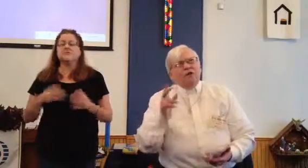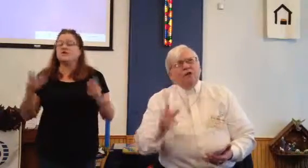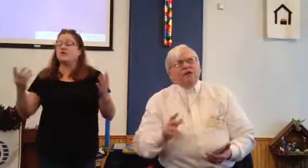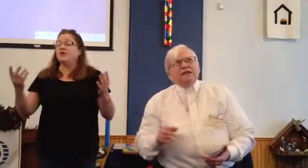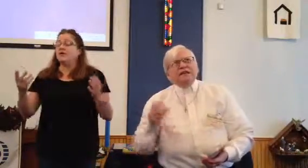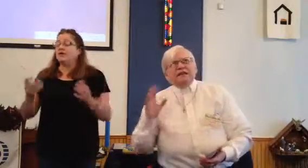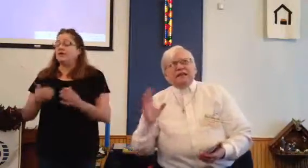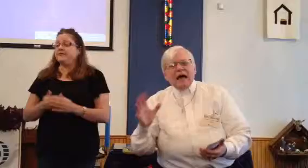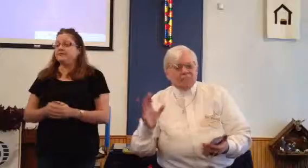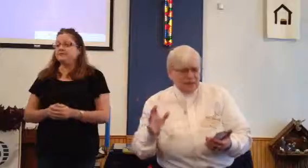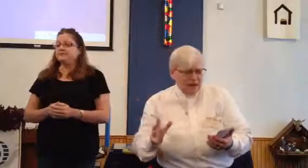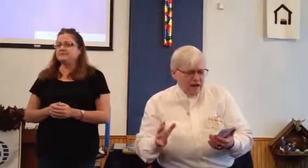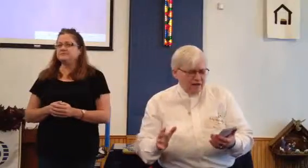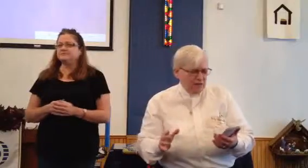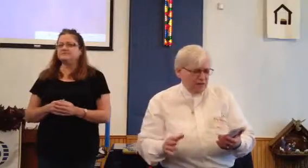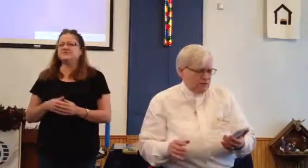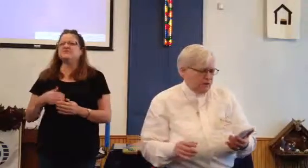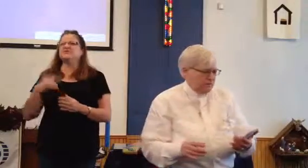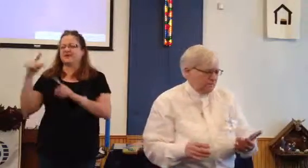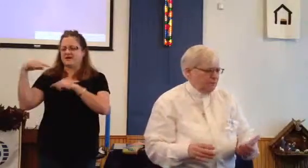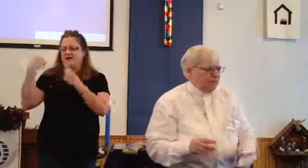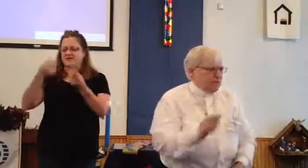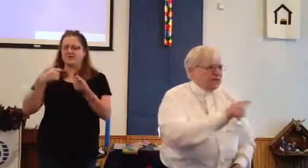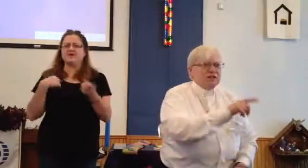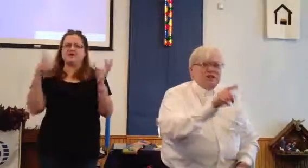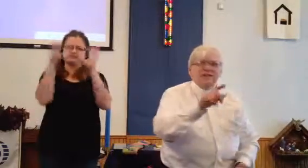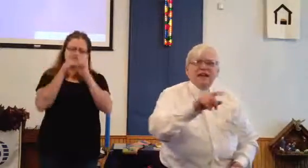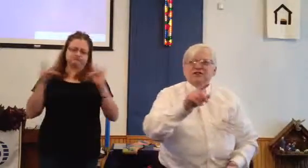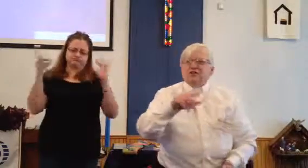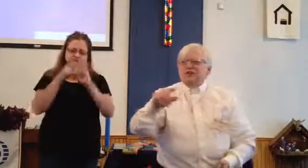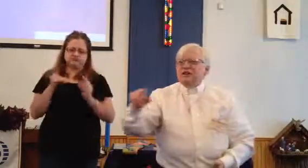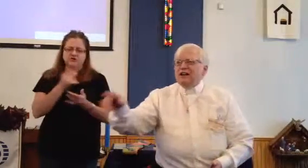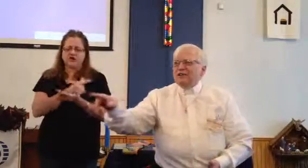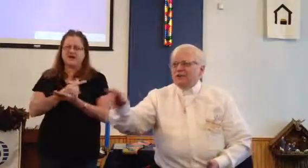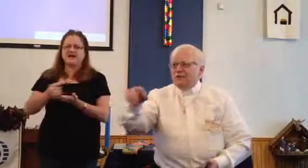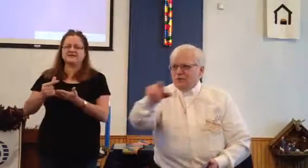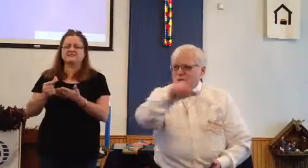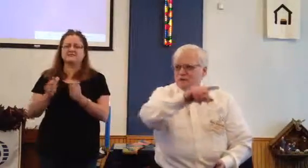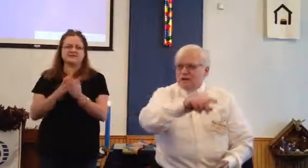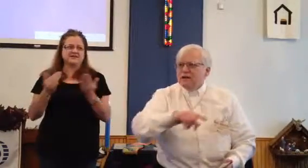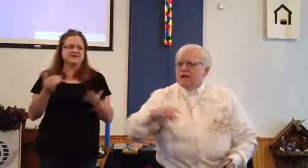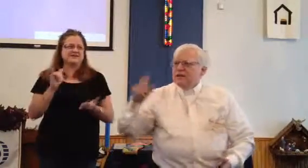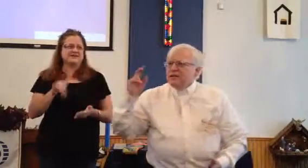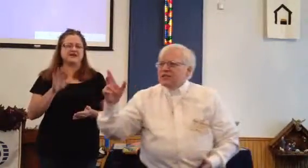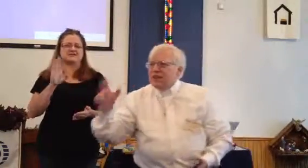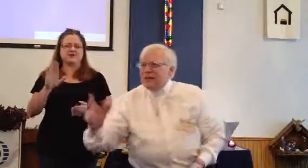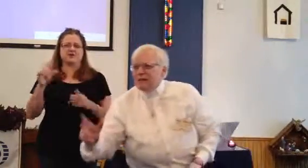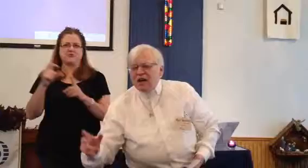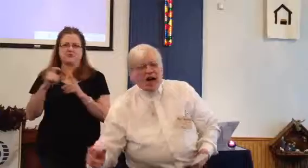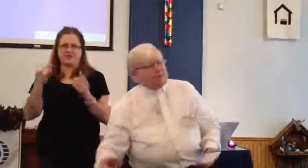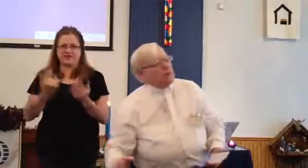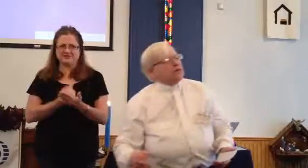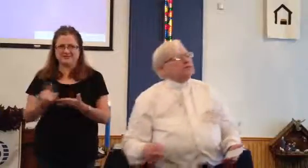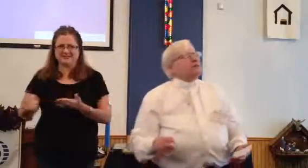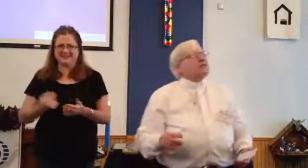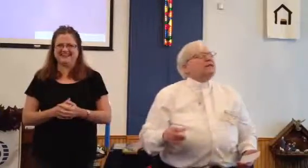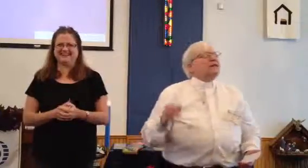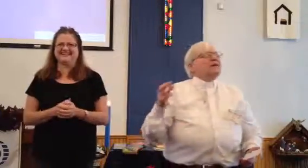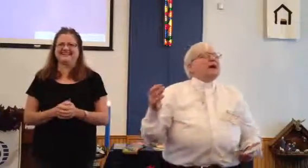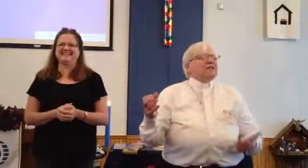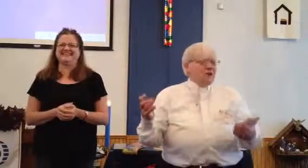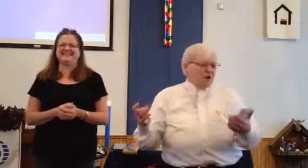so although the synoptic gospels, that's your theological term for this week. The synoptic